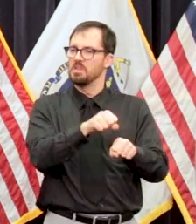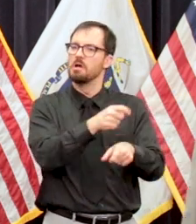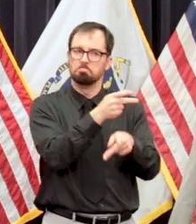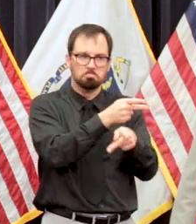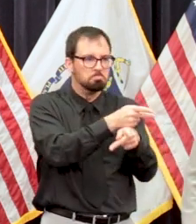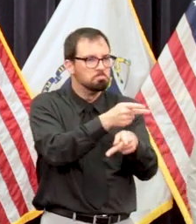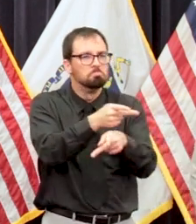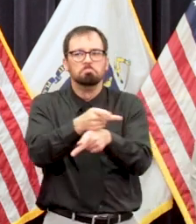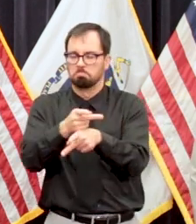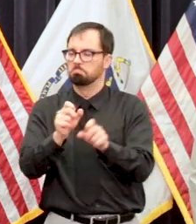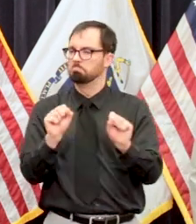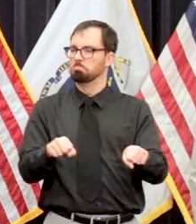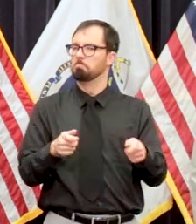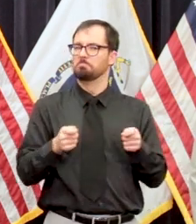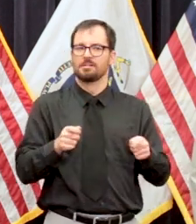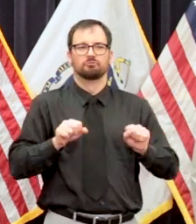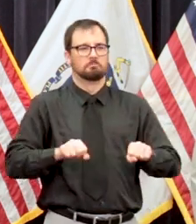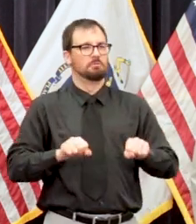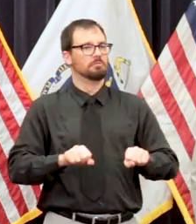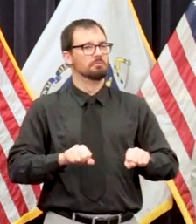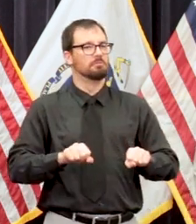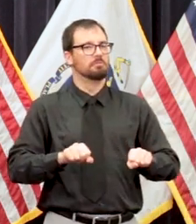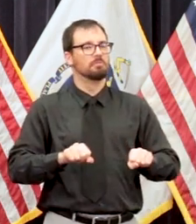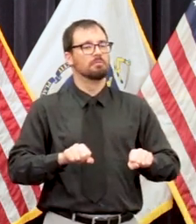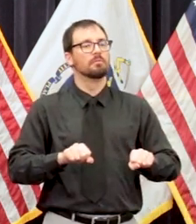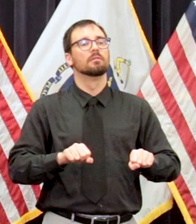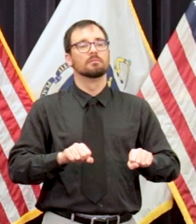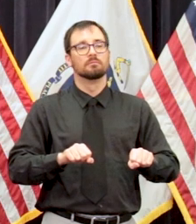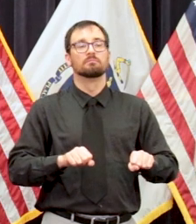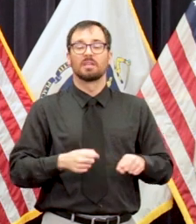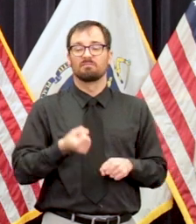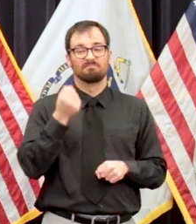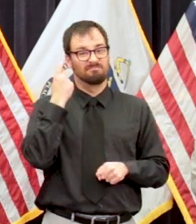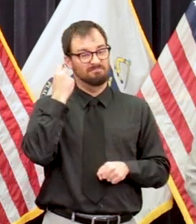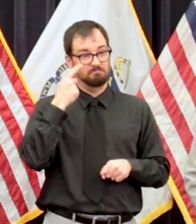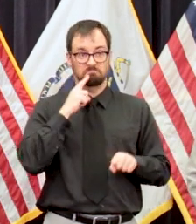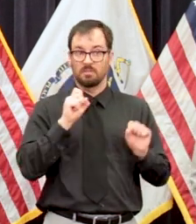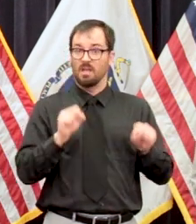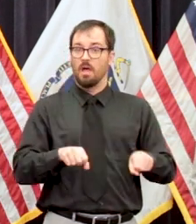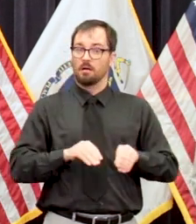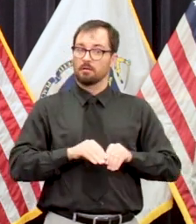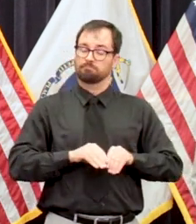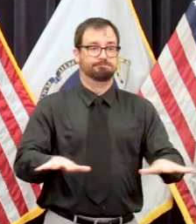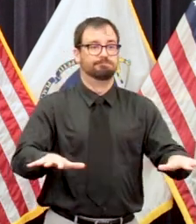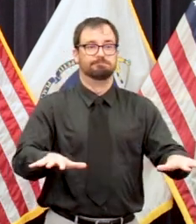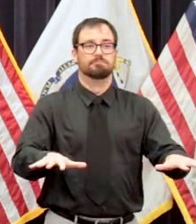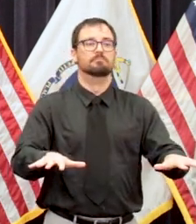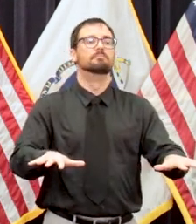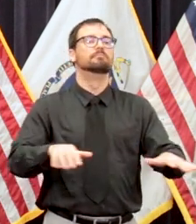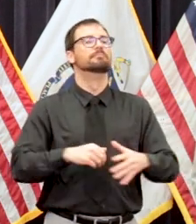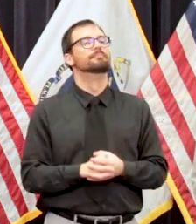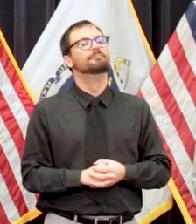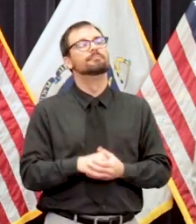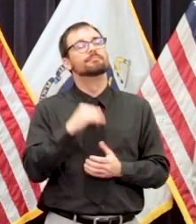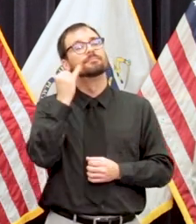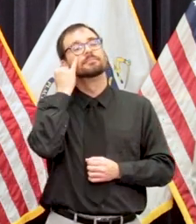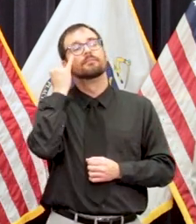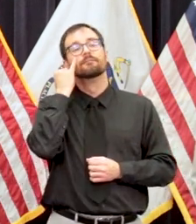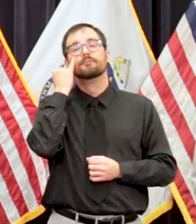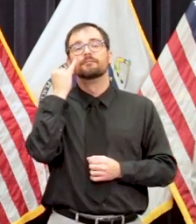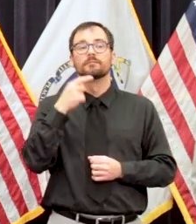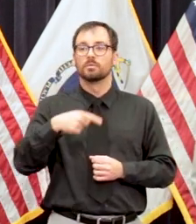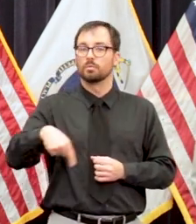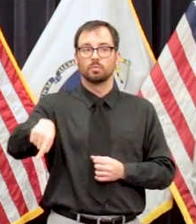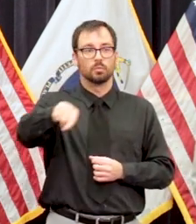handle. The highly contagious nature of this disease means that if everyone plays their part in slowing the spread down, the number of